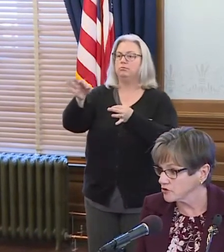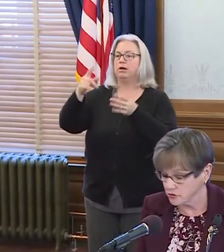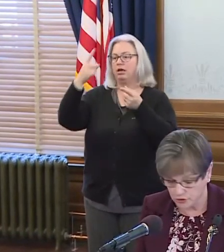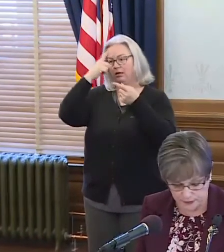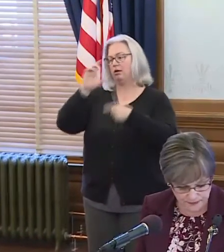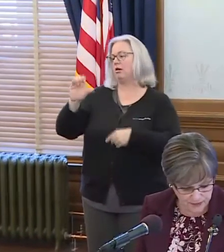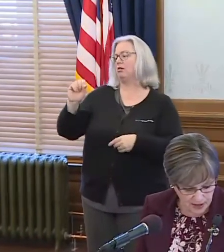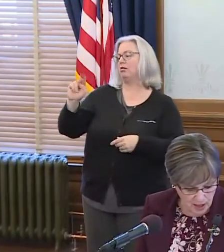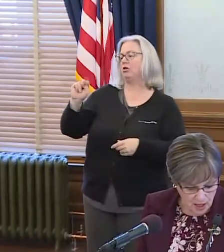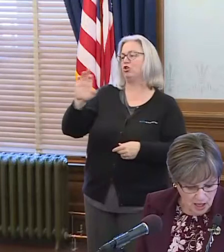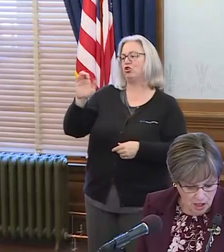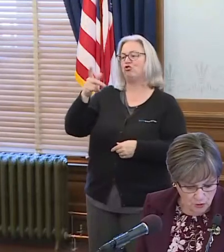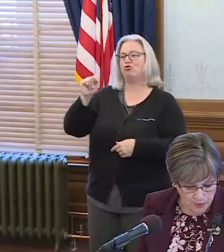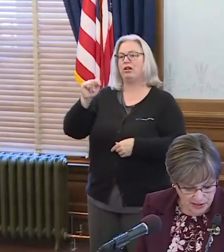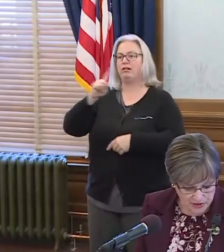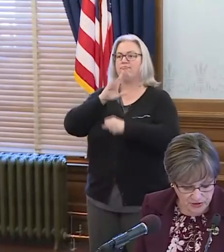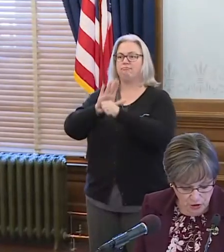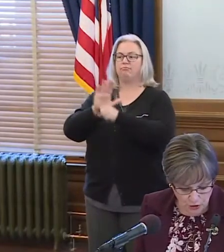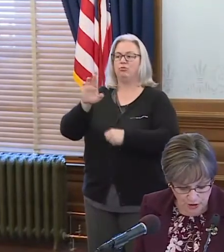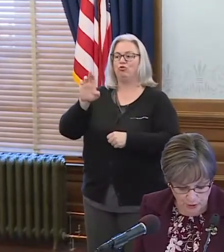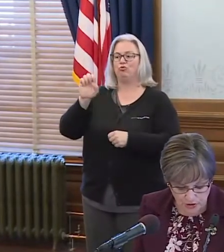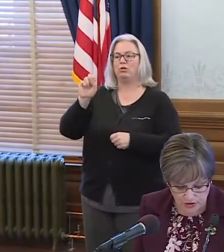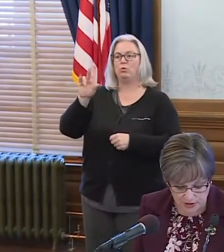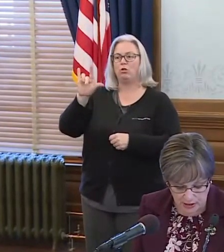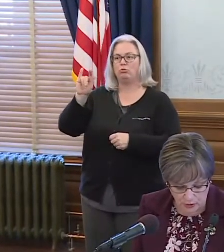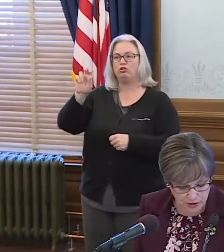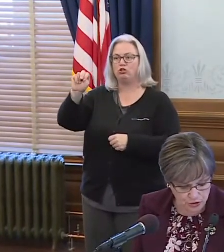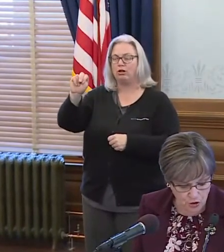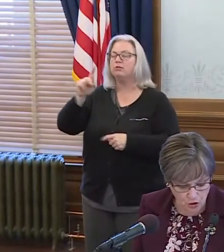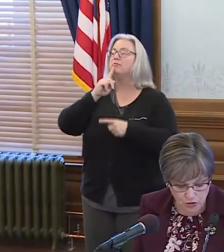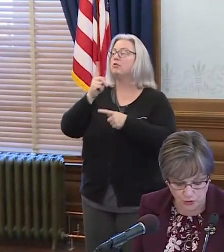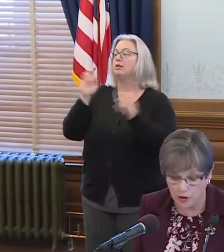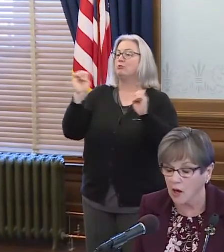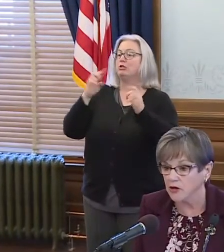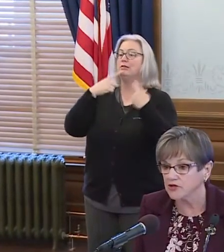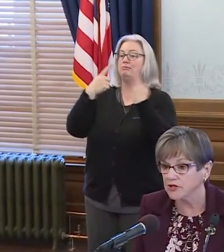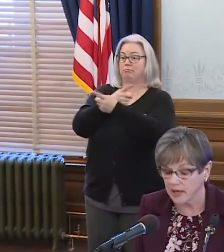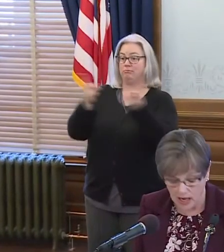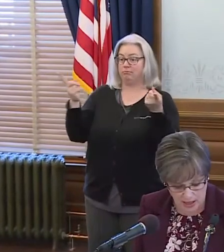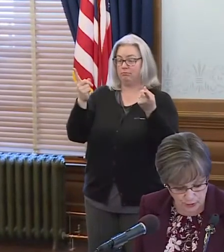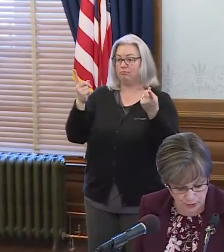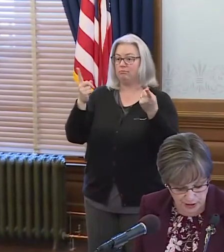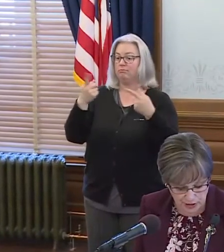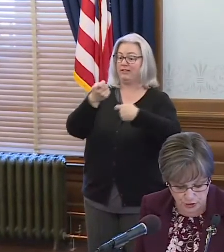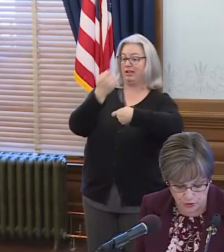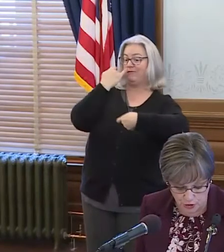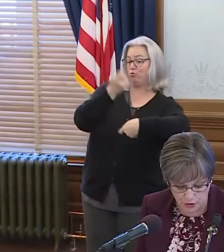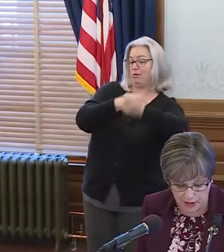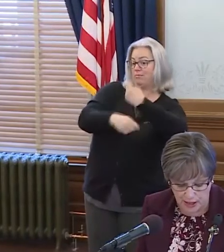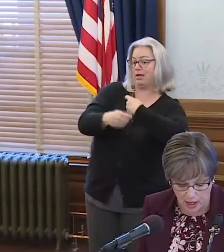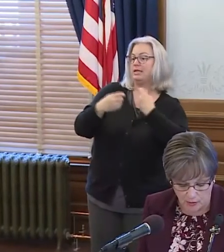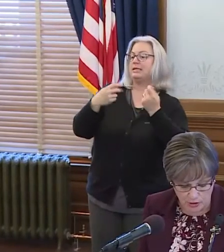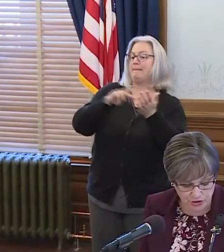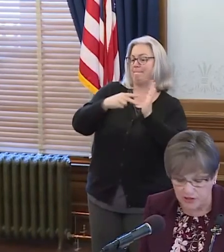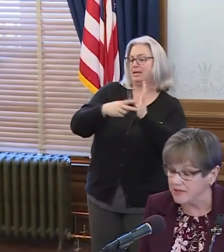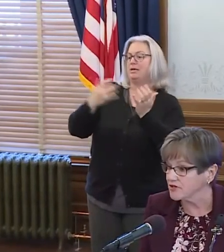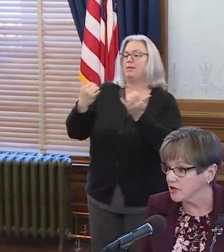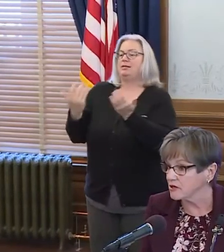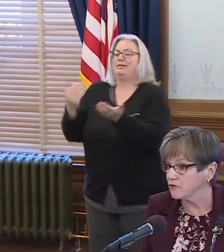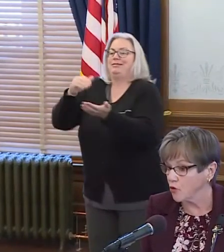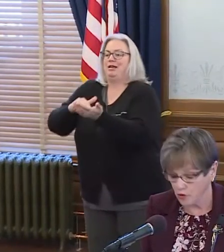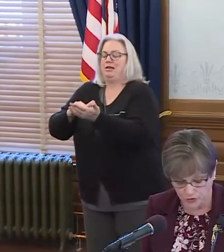concurrent resolution. Replacing the current emergency declaration also requires that I reissue current